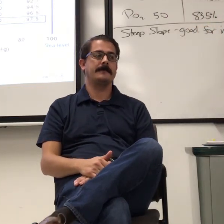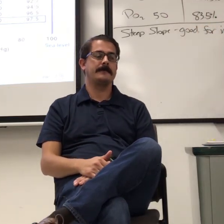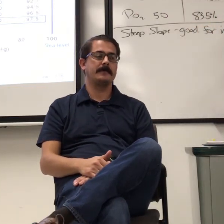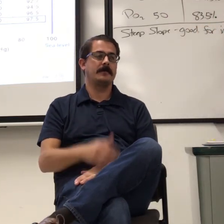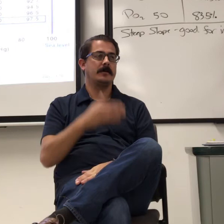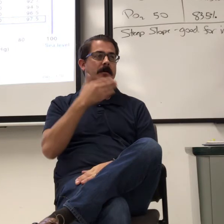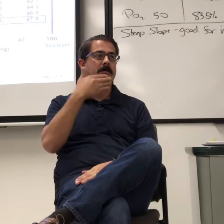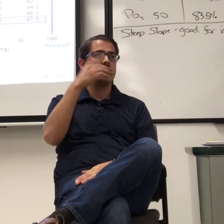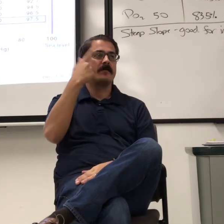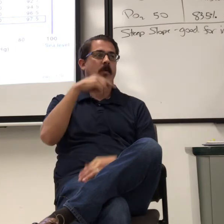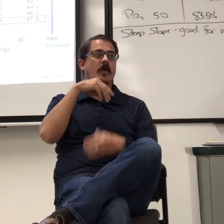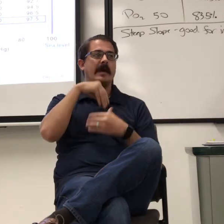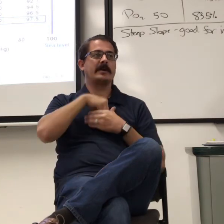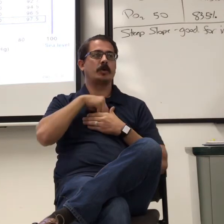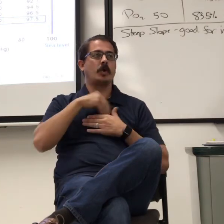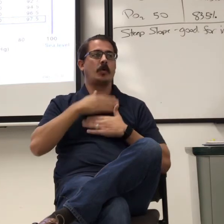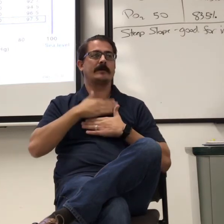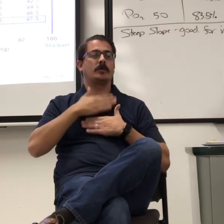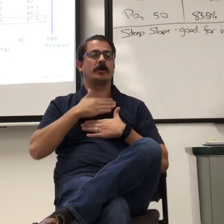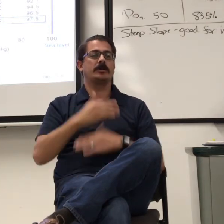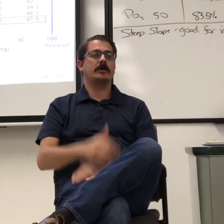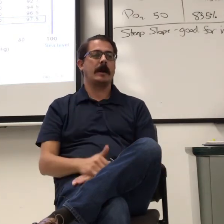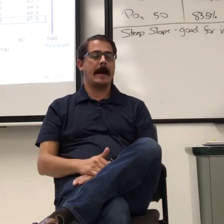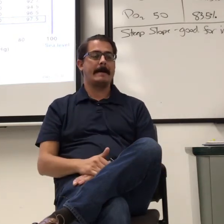internal respiration.